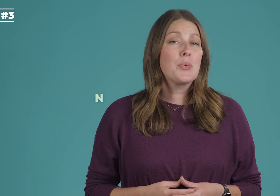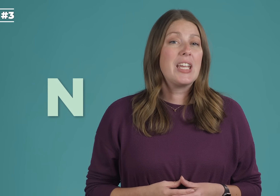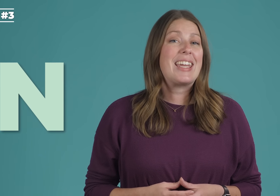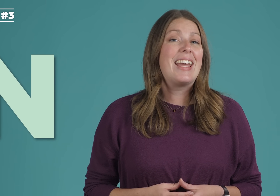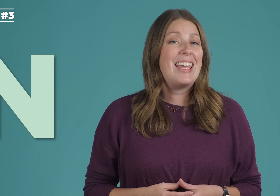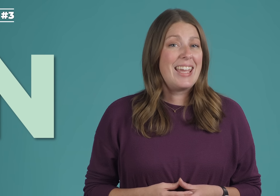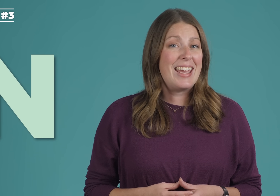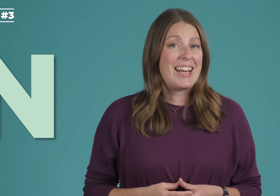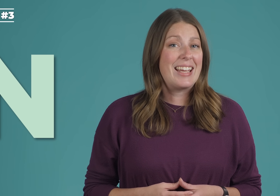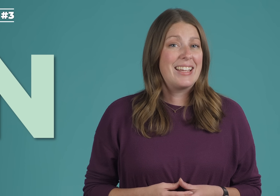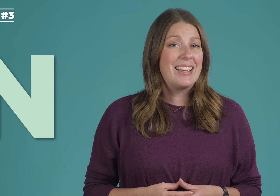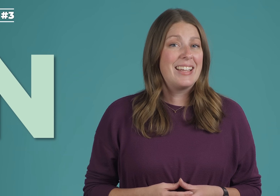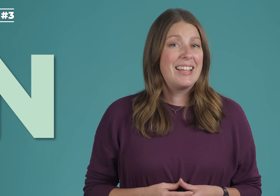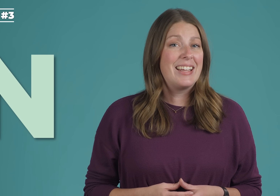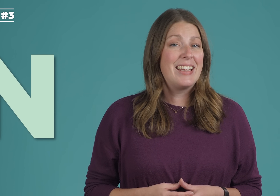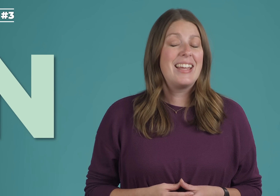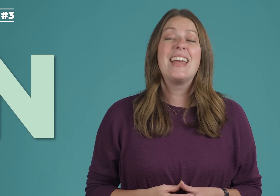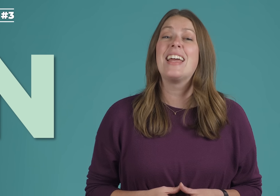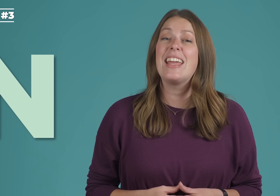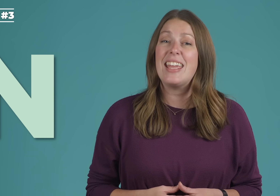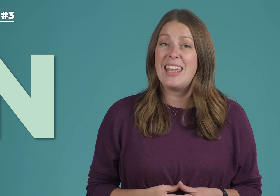3, N. N.